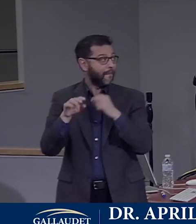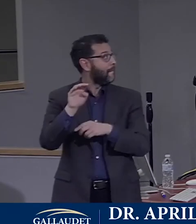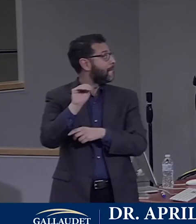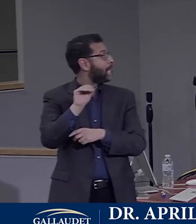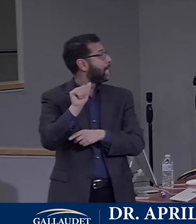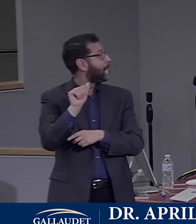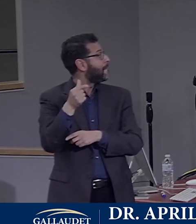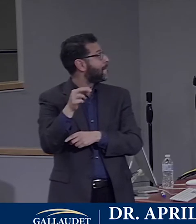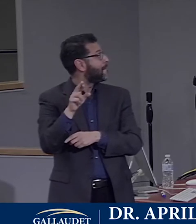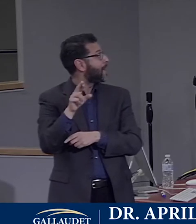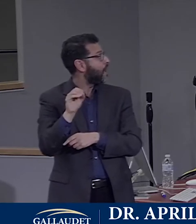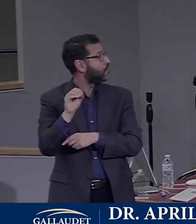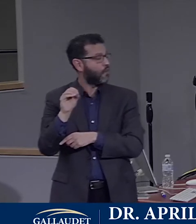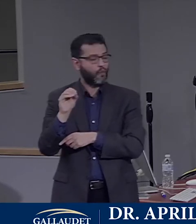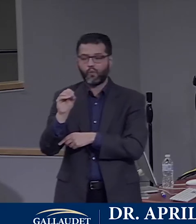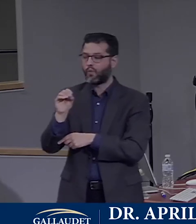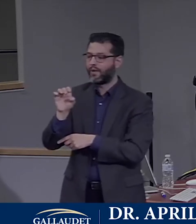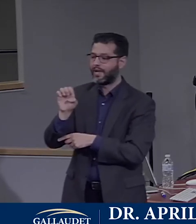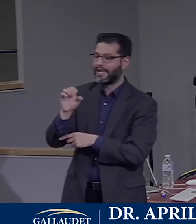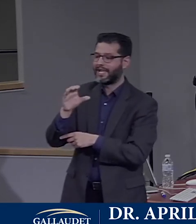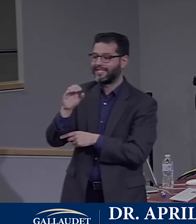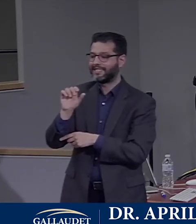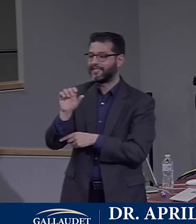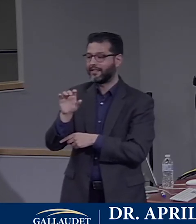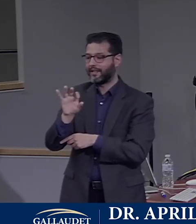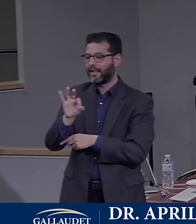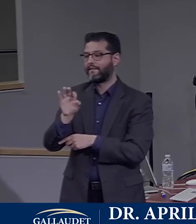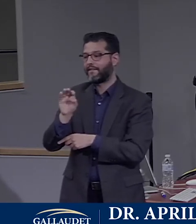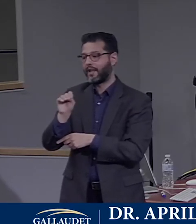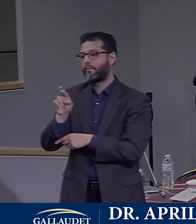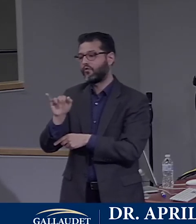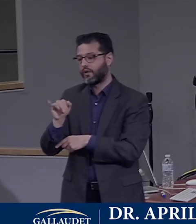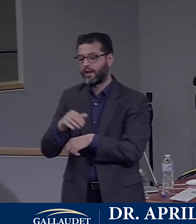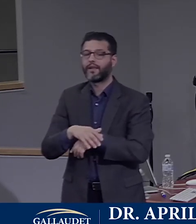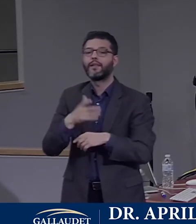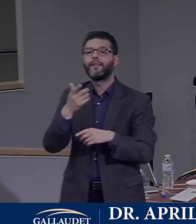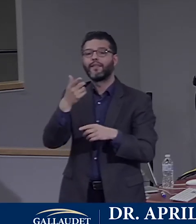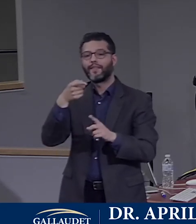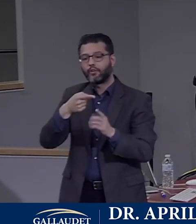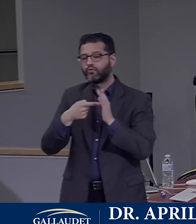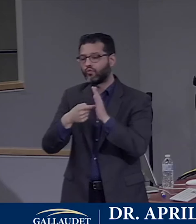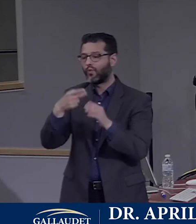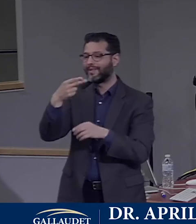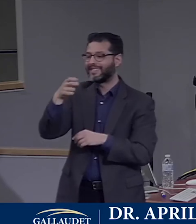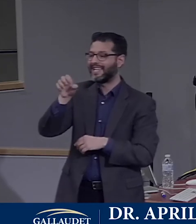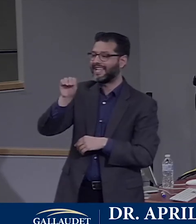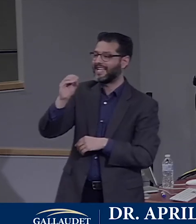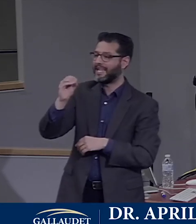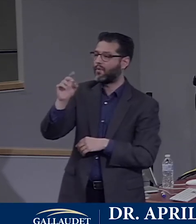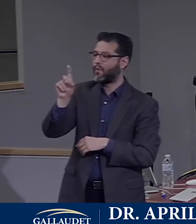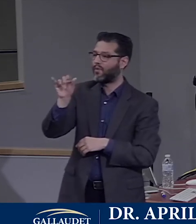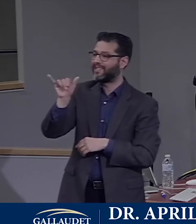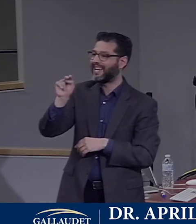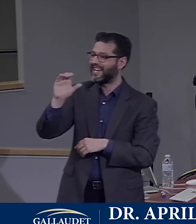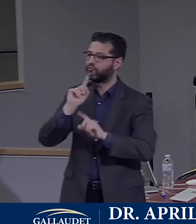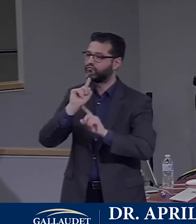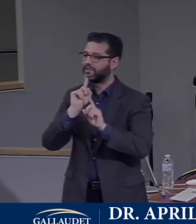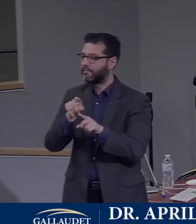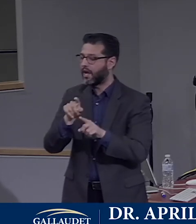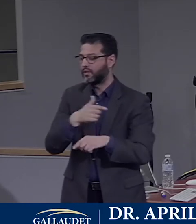infrared spectroscopy which which measures a hemodynamic response we're not going to talk about that today but those are all